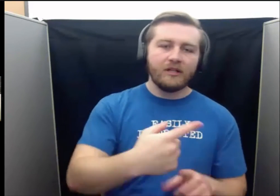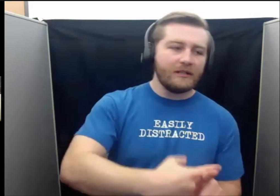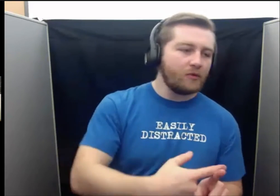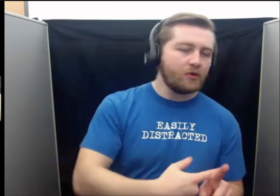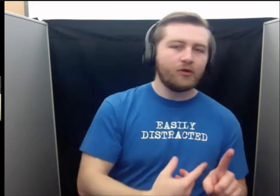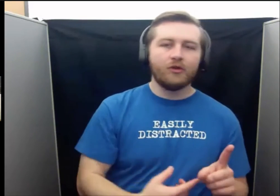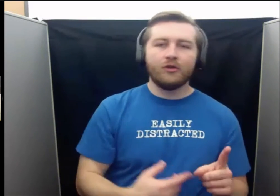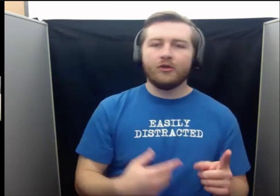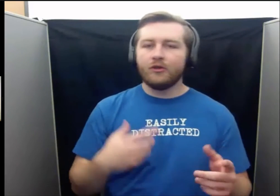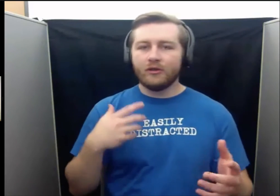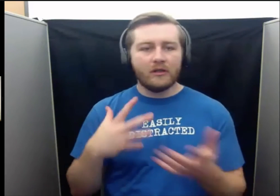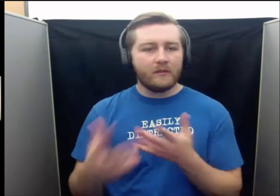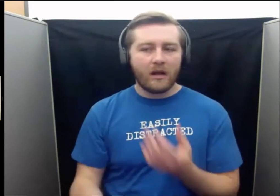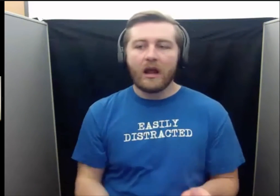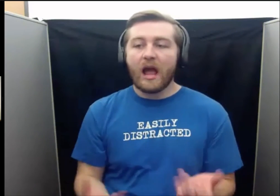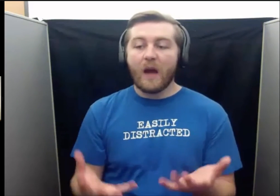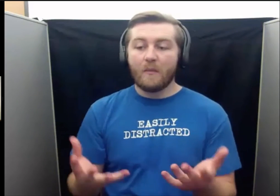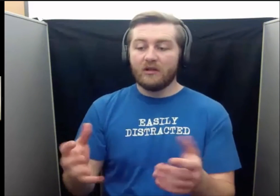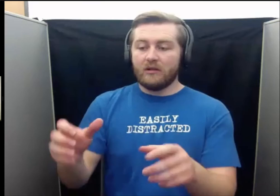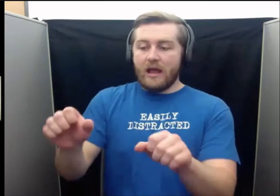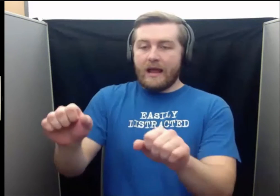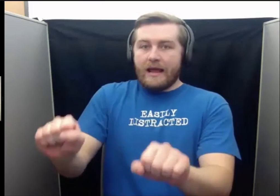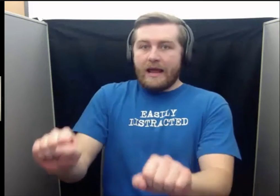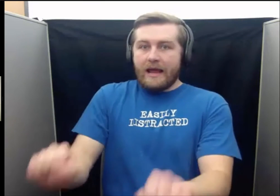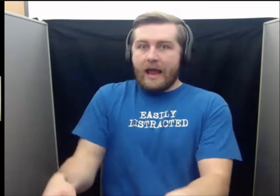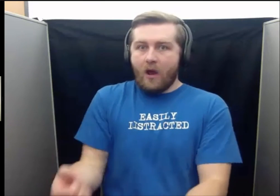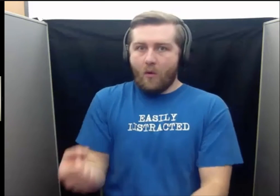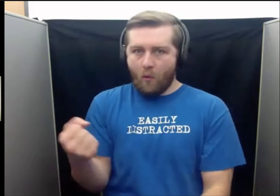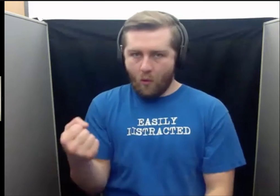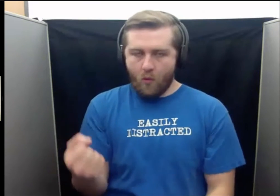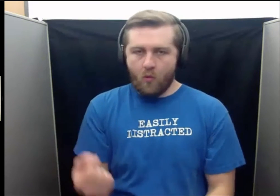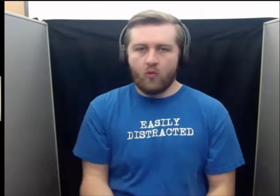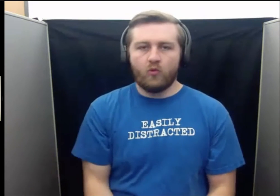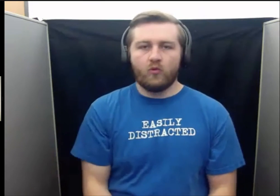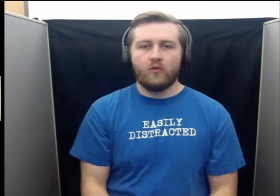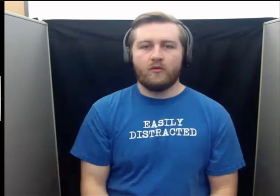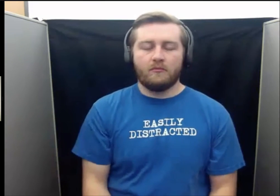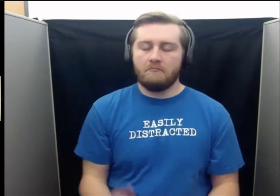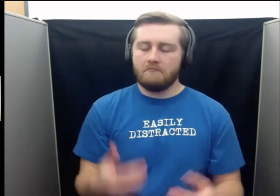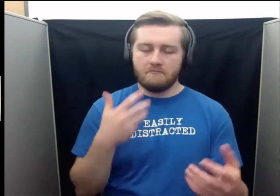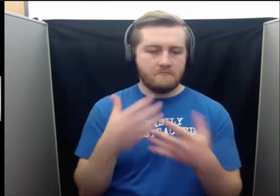with how much water or water vapor that air can hold at that time.